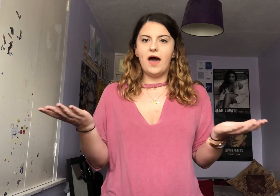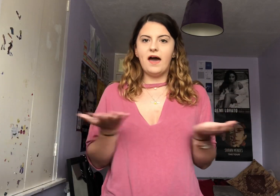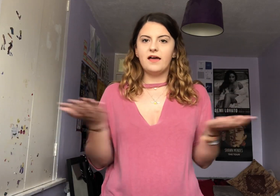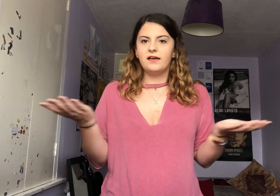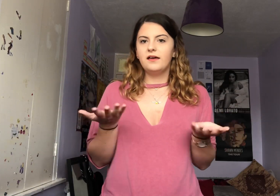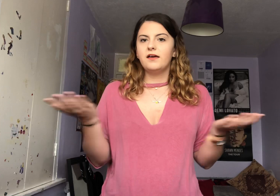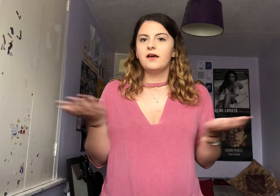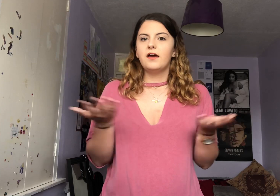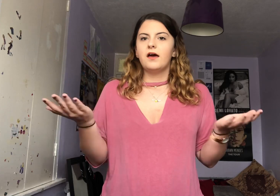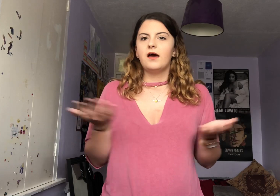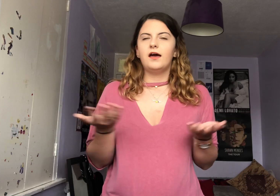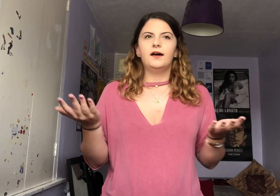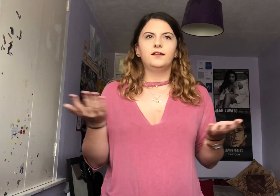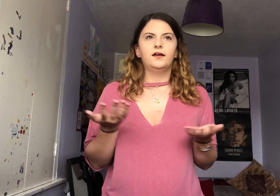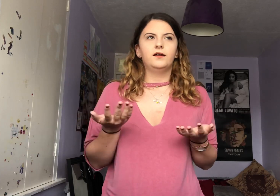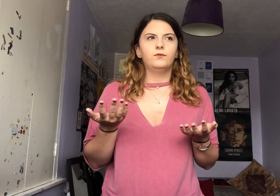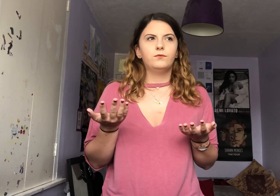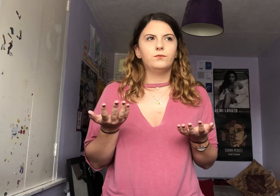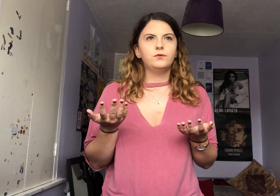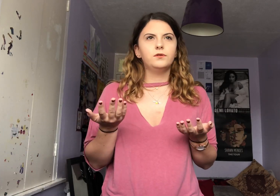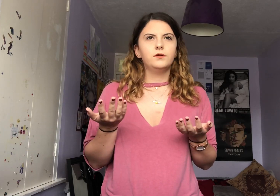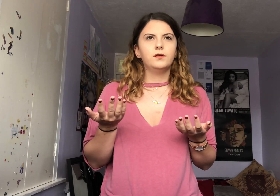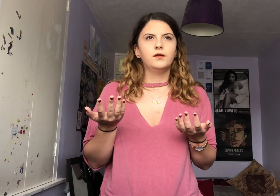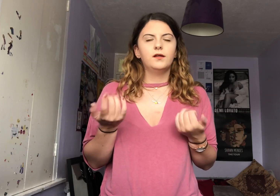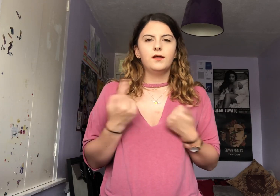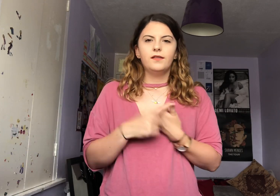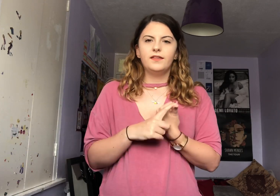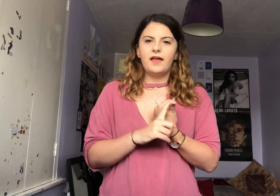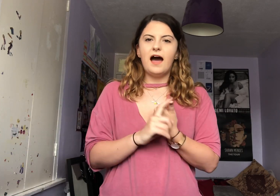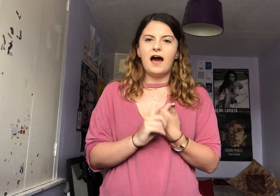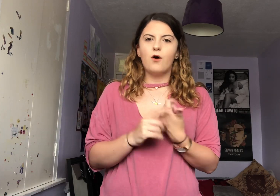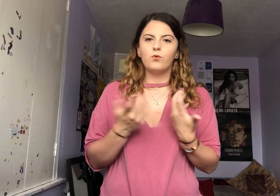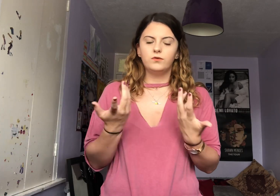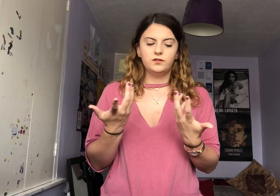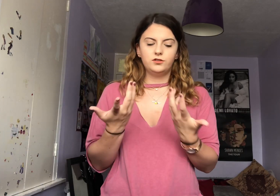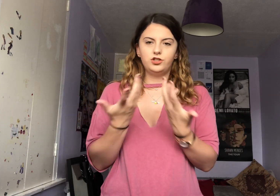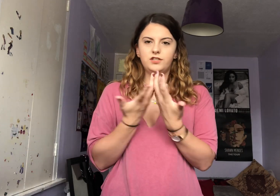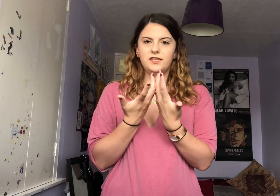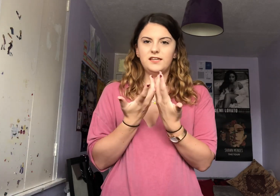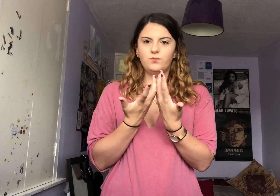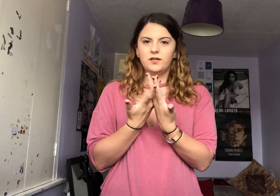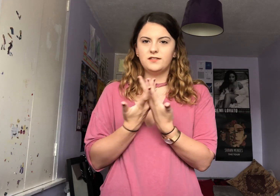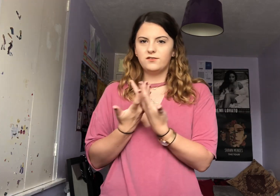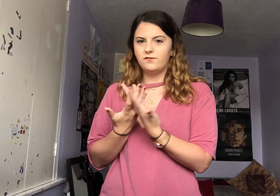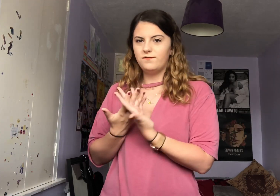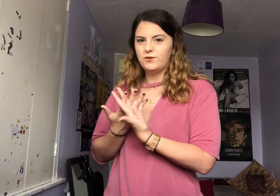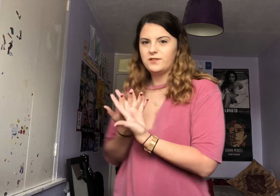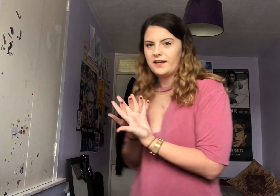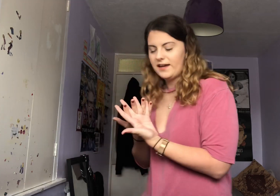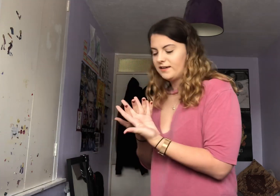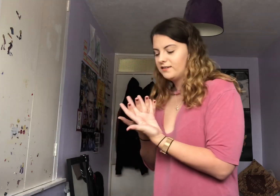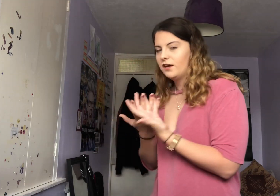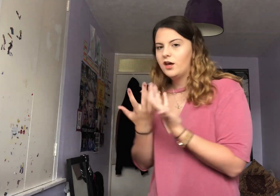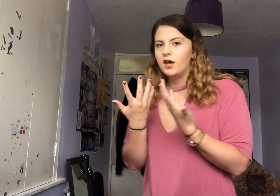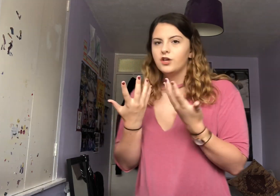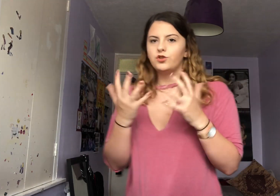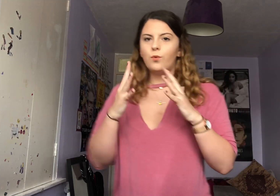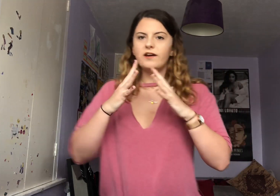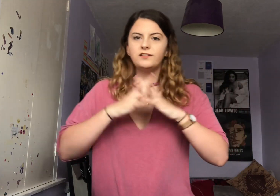where. And then then how. Just this one's confusing, I guess. So whereas